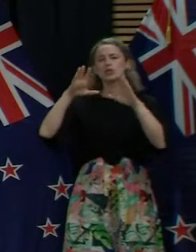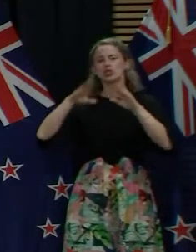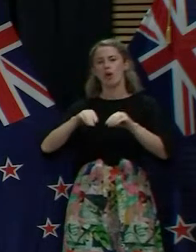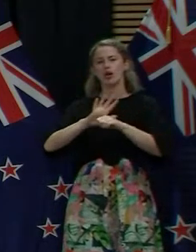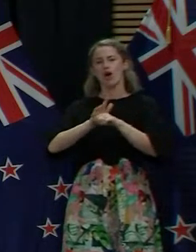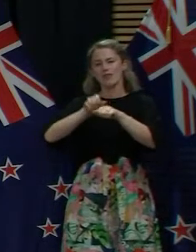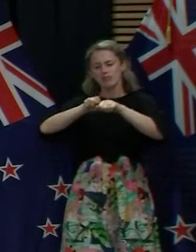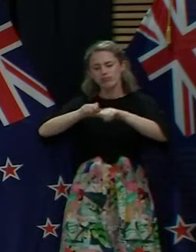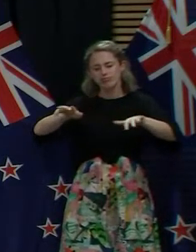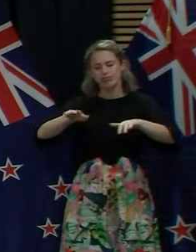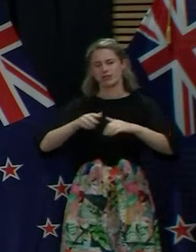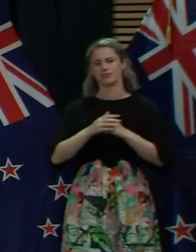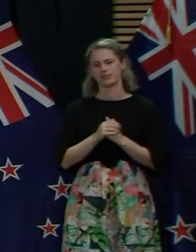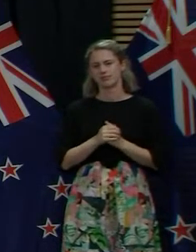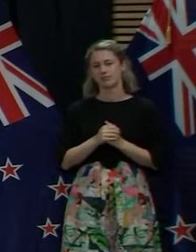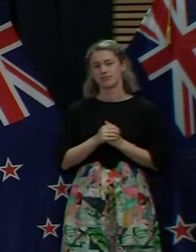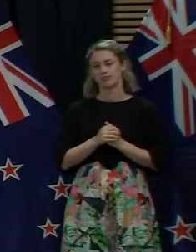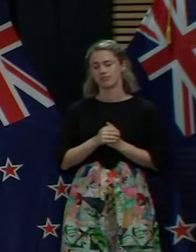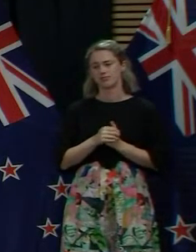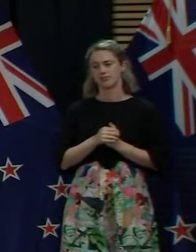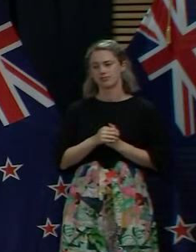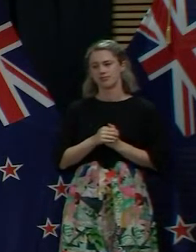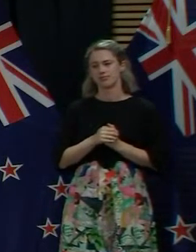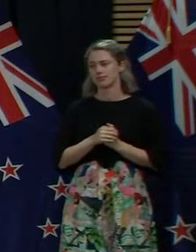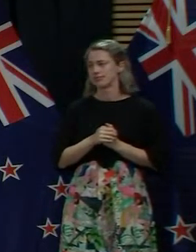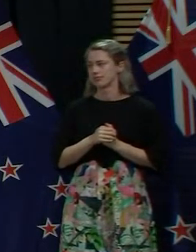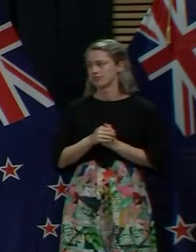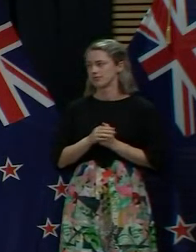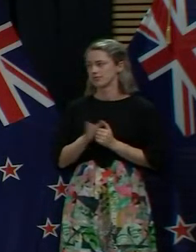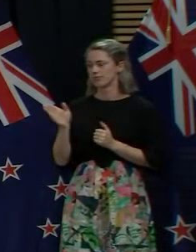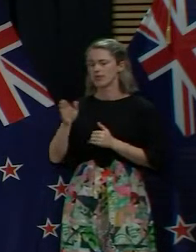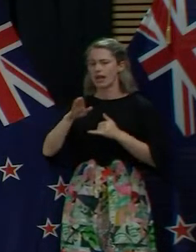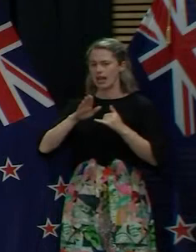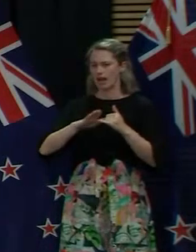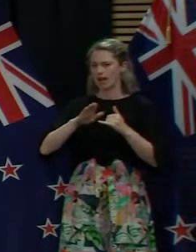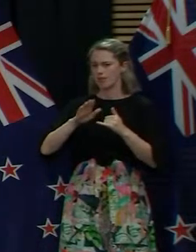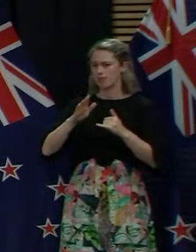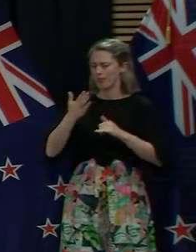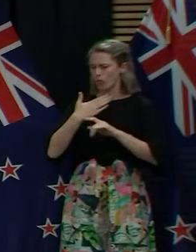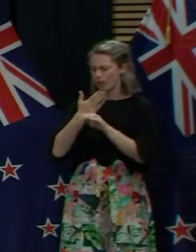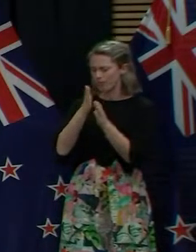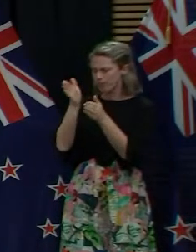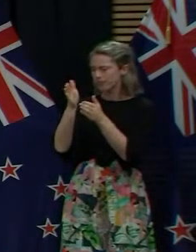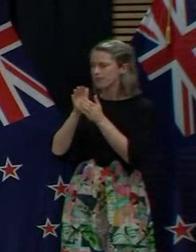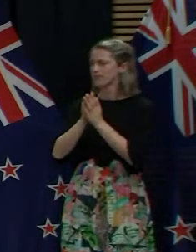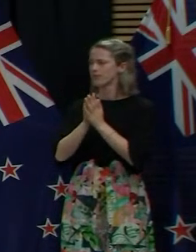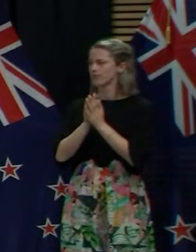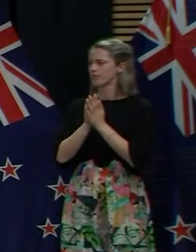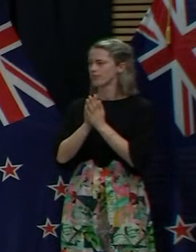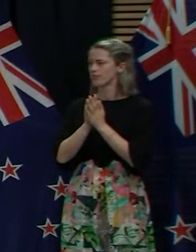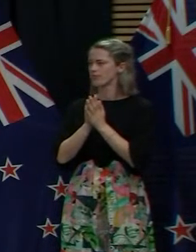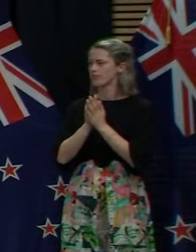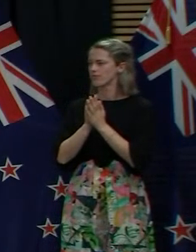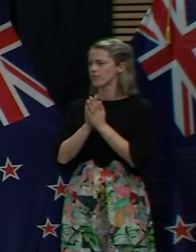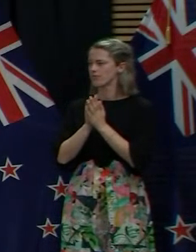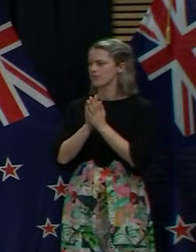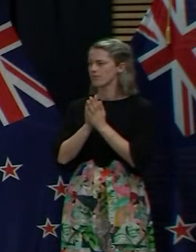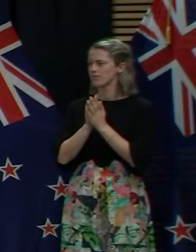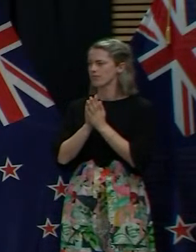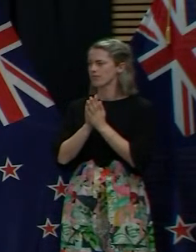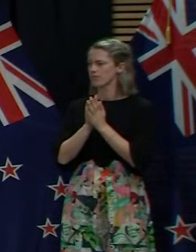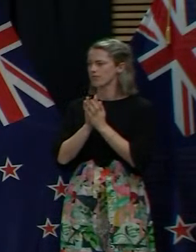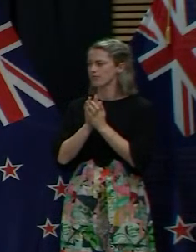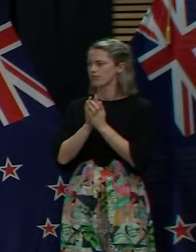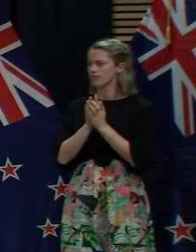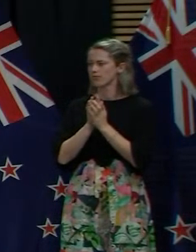a principle we know well, and it really applies here. The final, just before I can around as well, I mean, all the way through, I feel